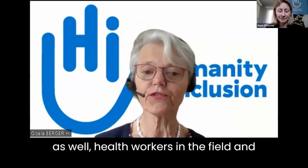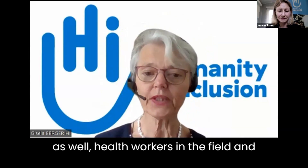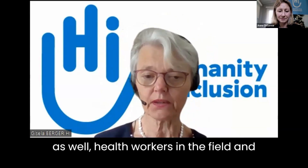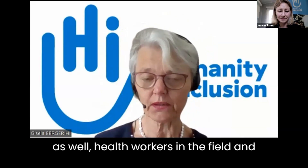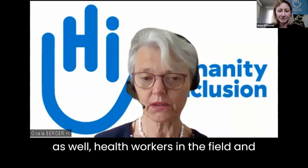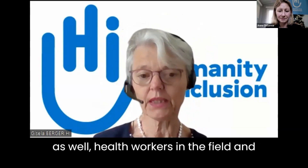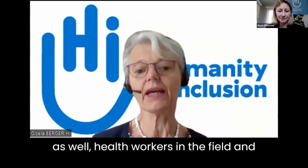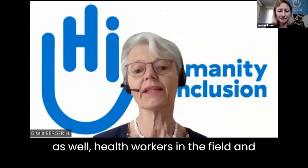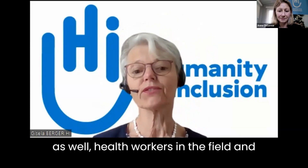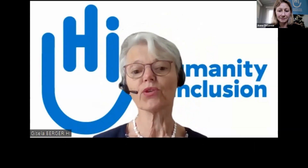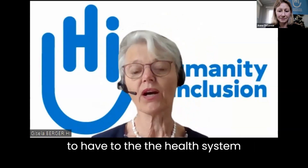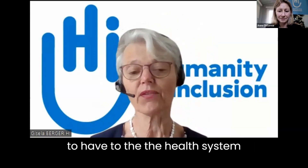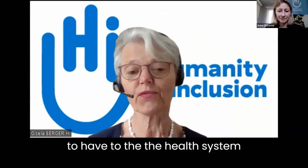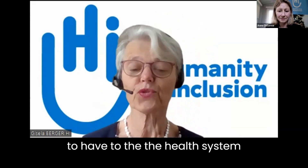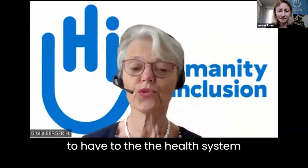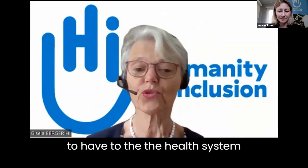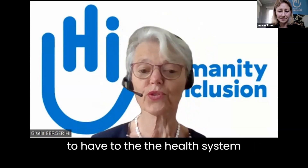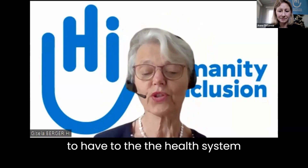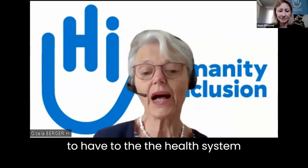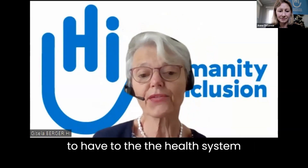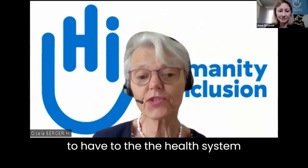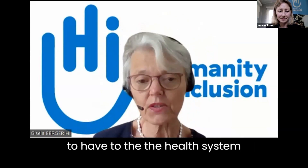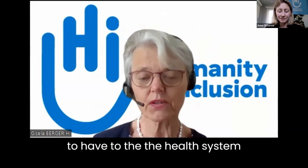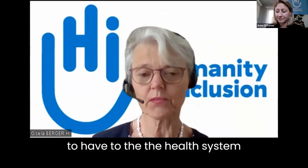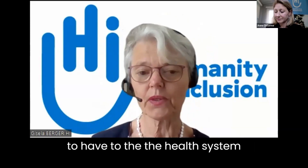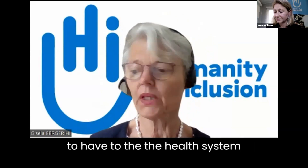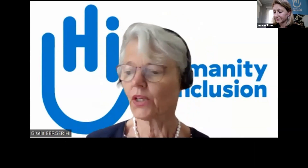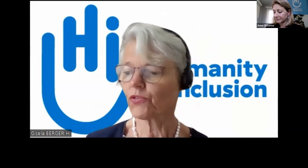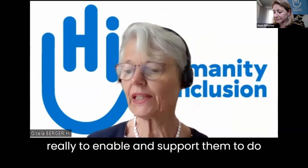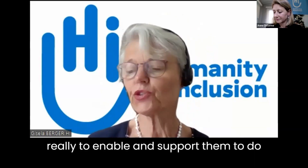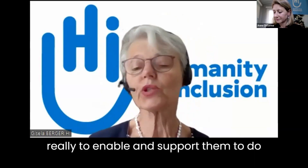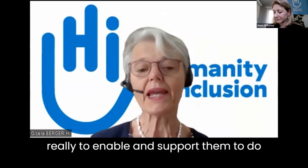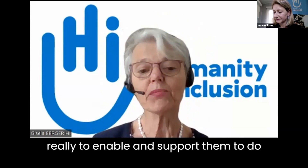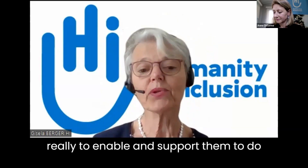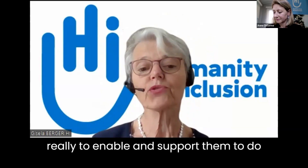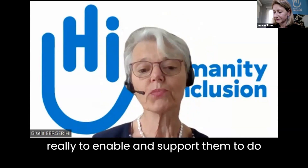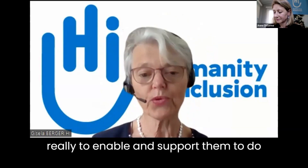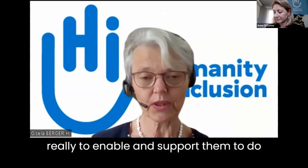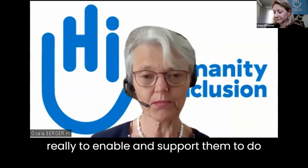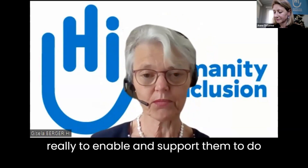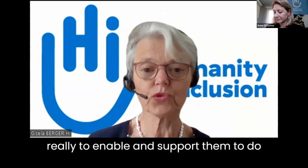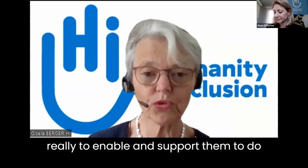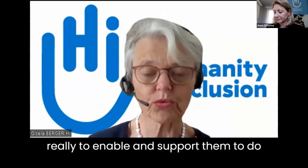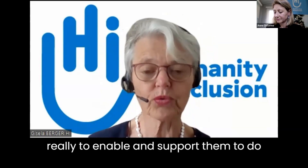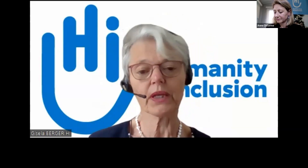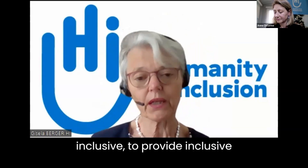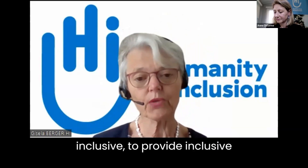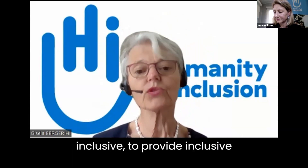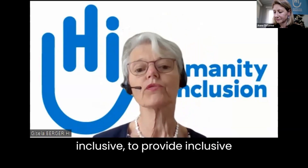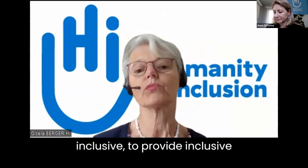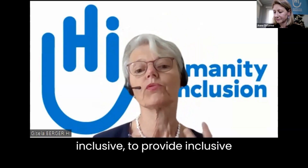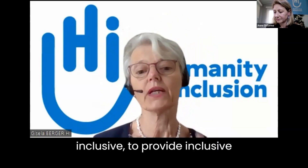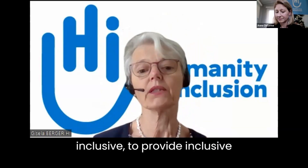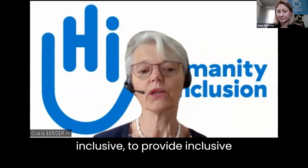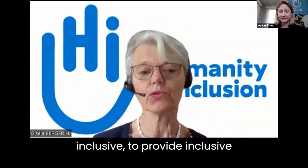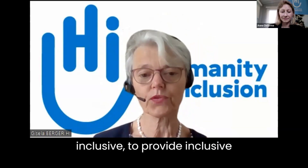in the field, and to have the health system really to enable and support them to do